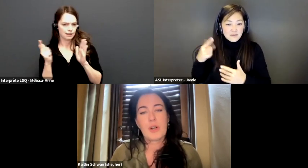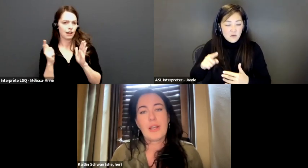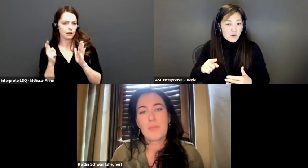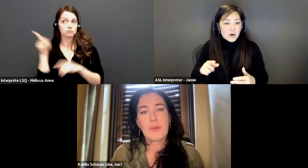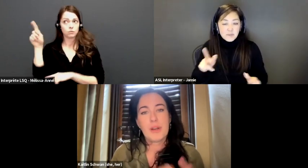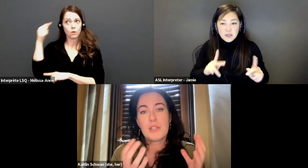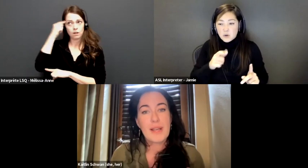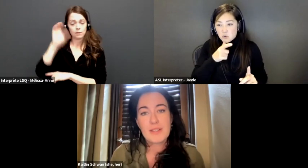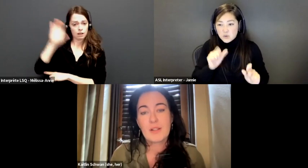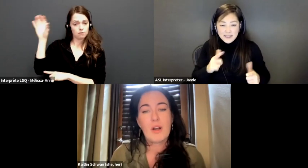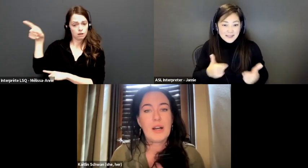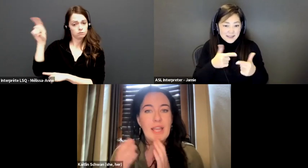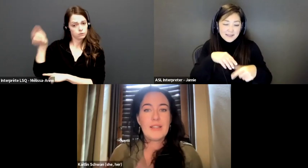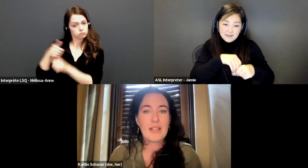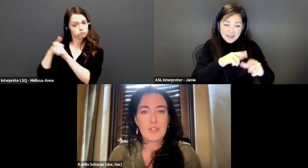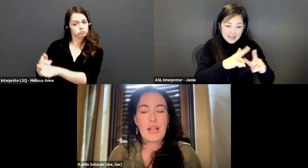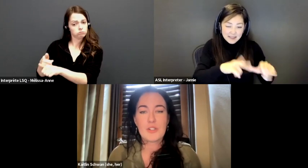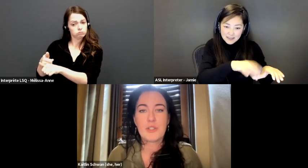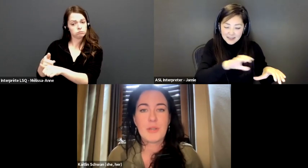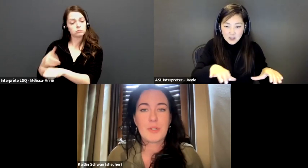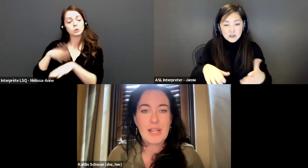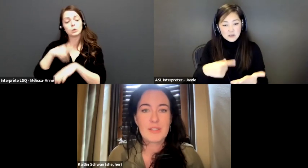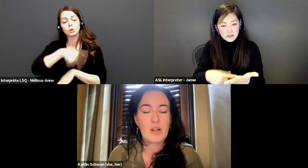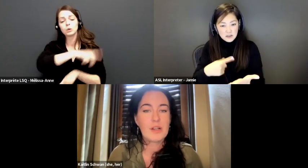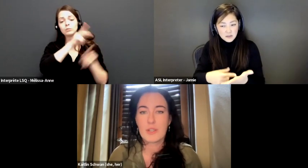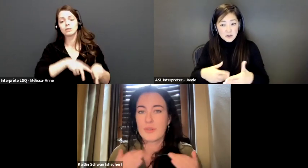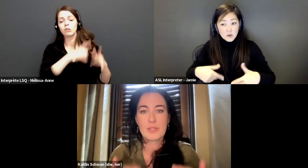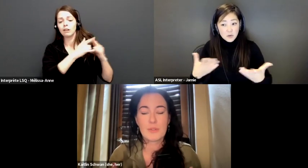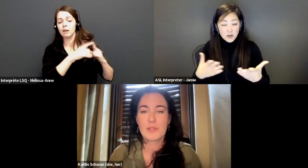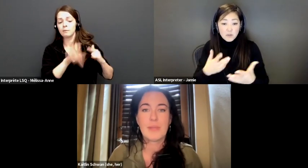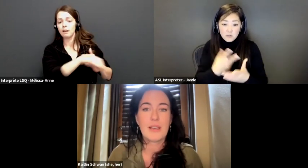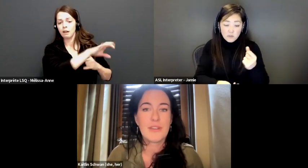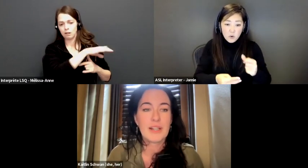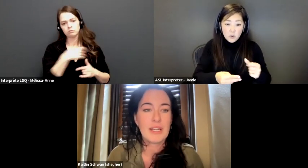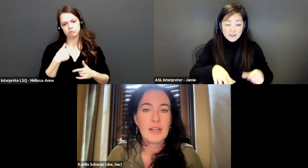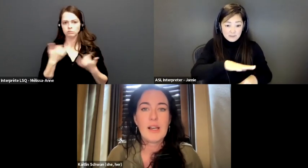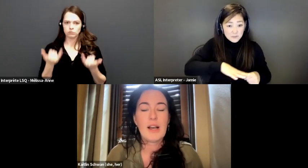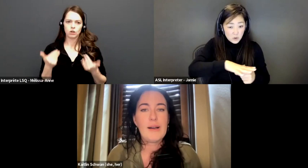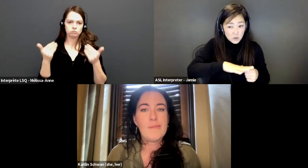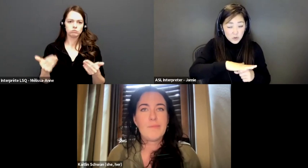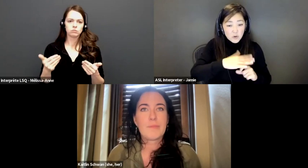we're drawing both on domestic law and international human rights law. So it was supposed to be a very